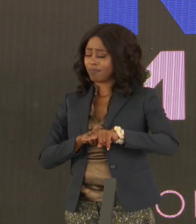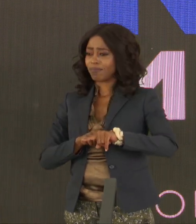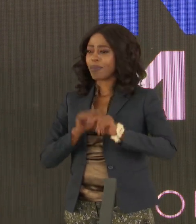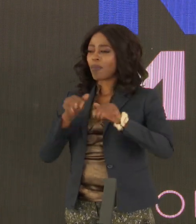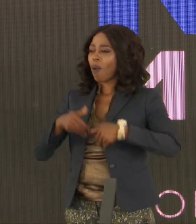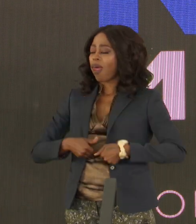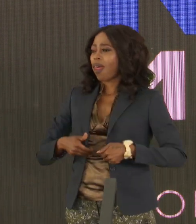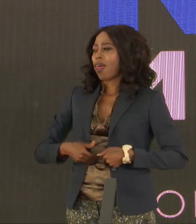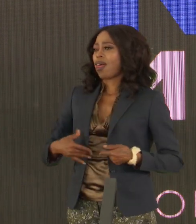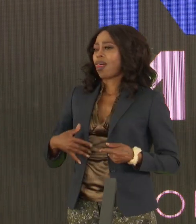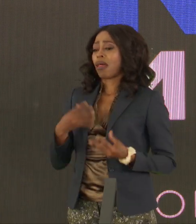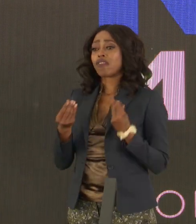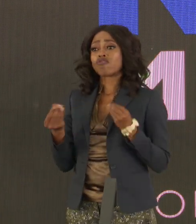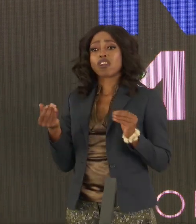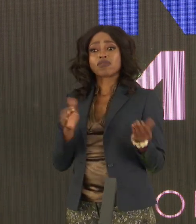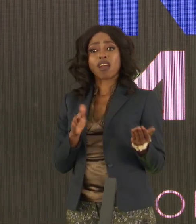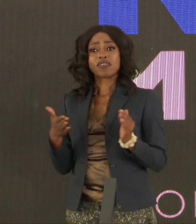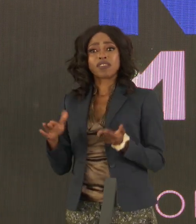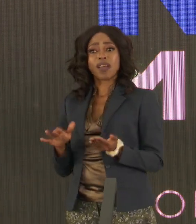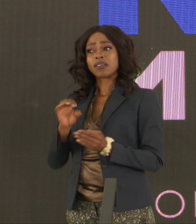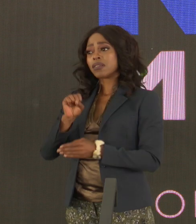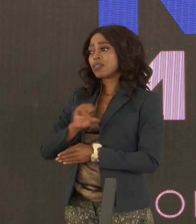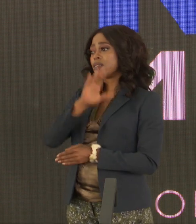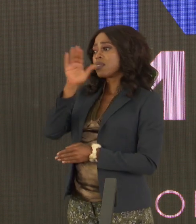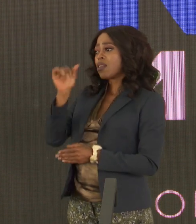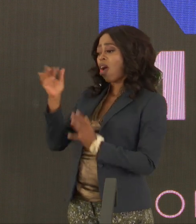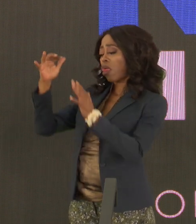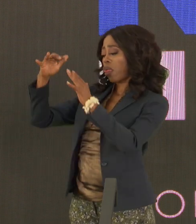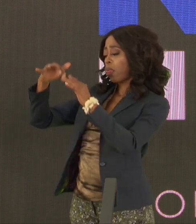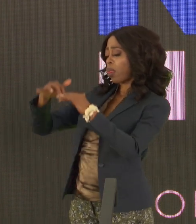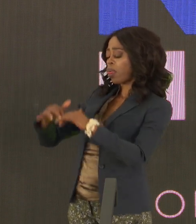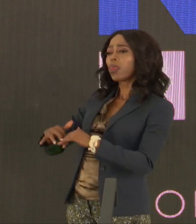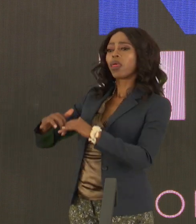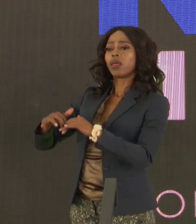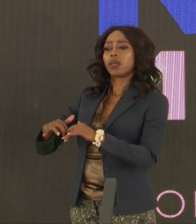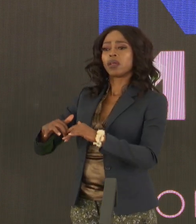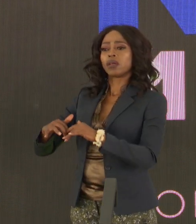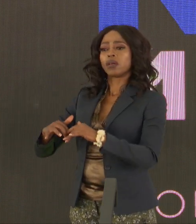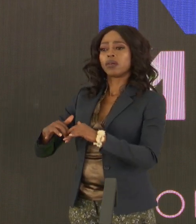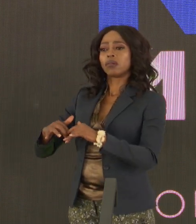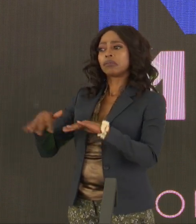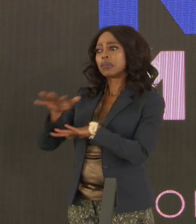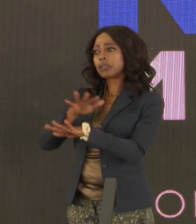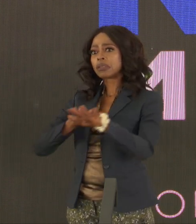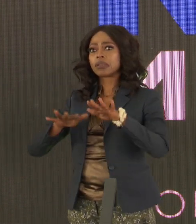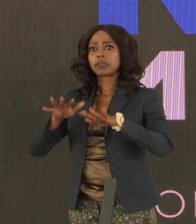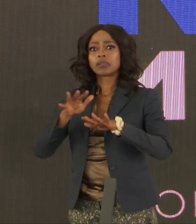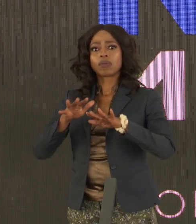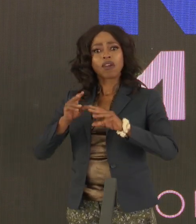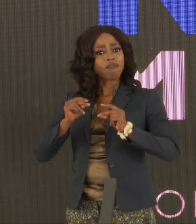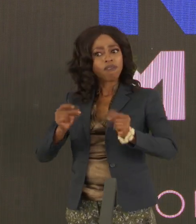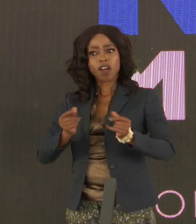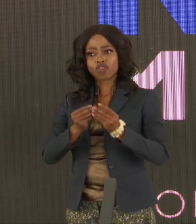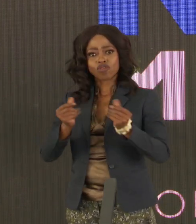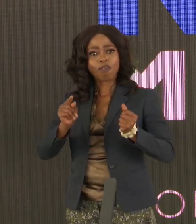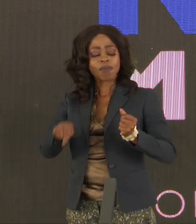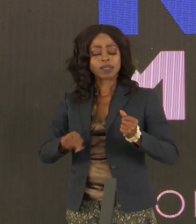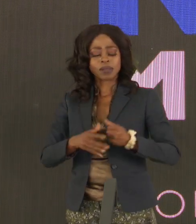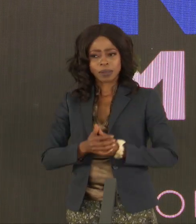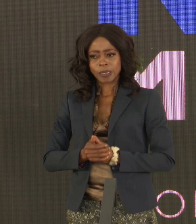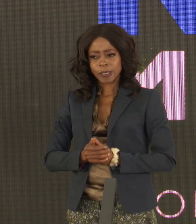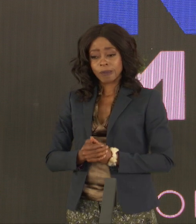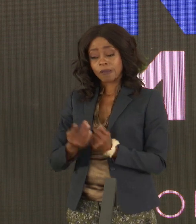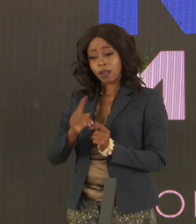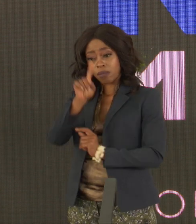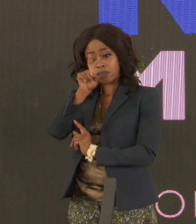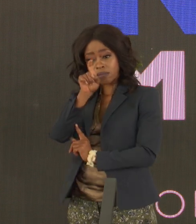hungry. Children are dying. South Africa is falling apart. The situation is urgent. The question